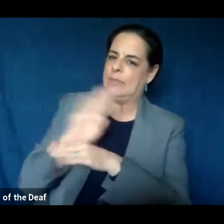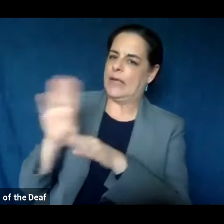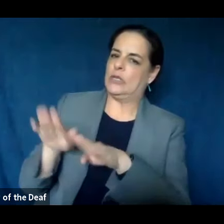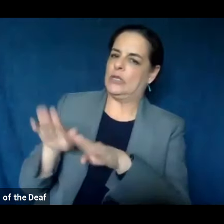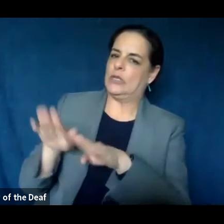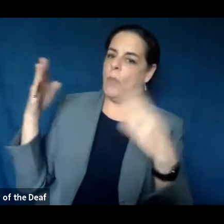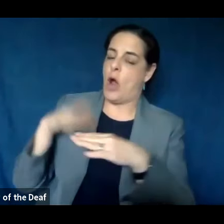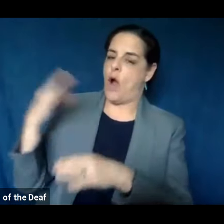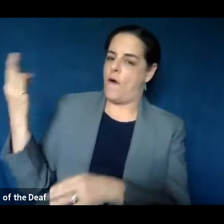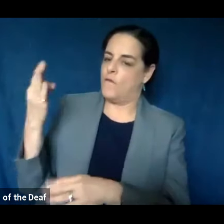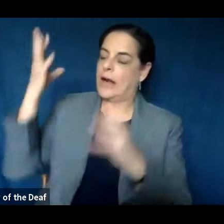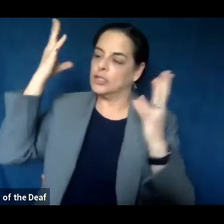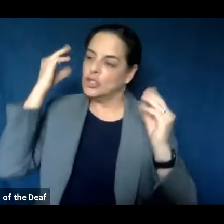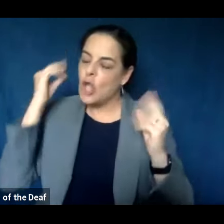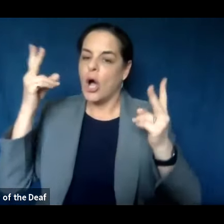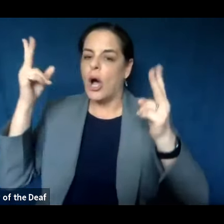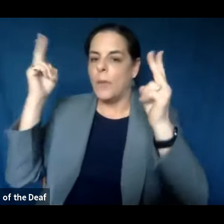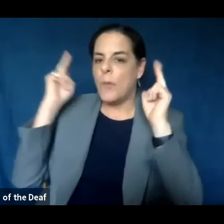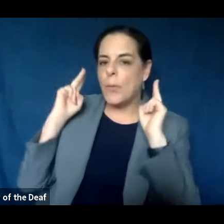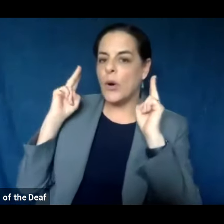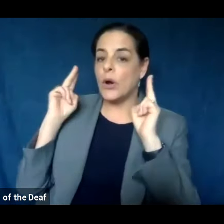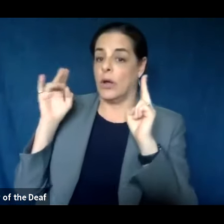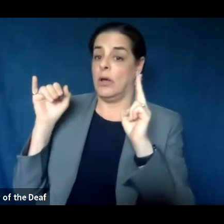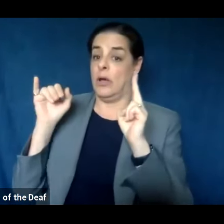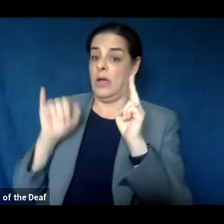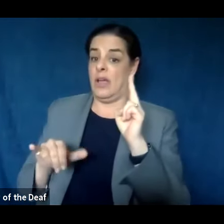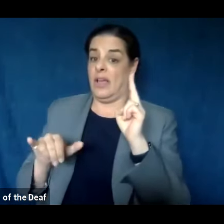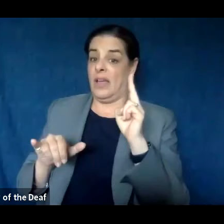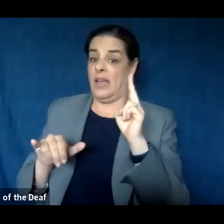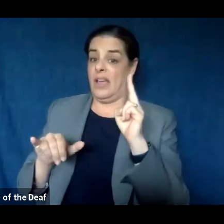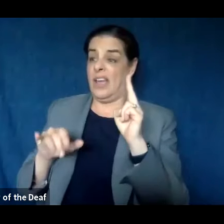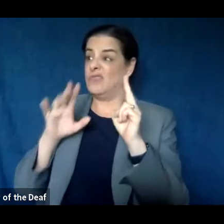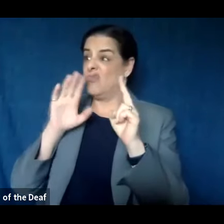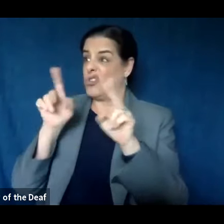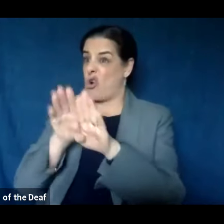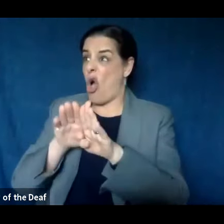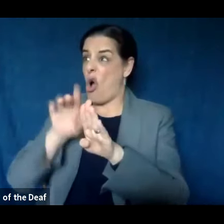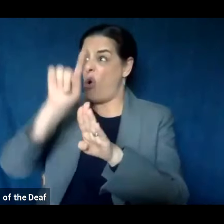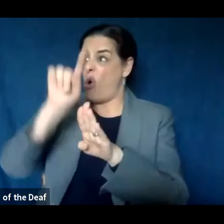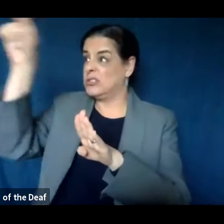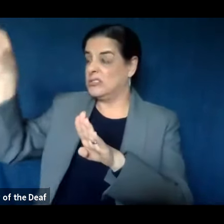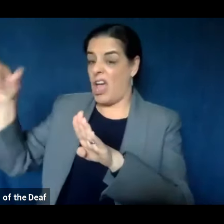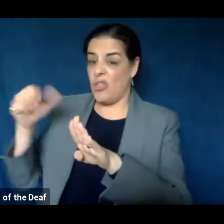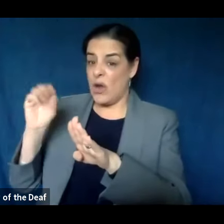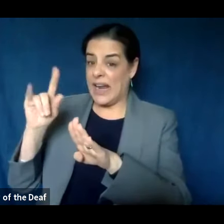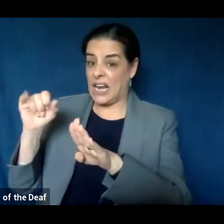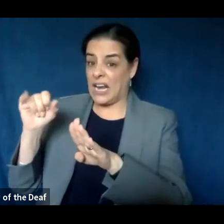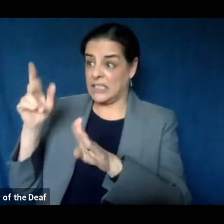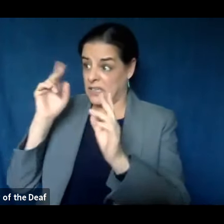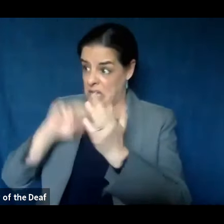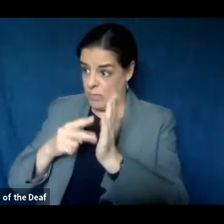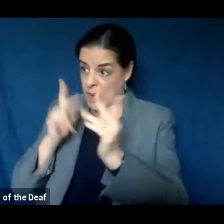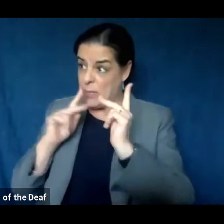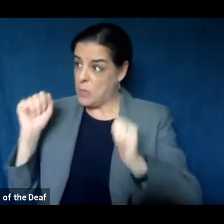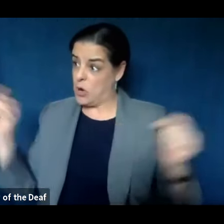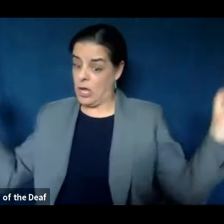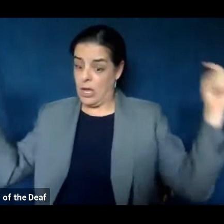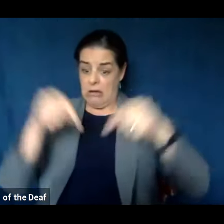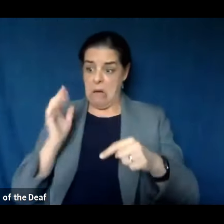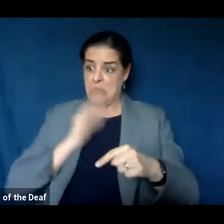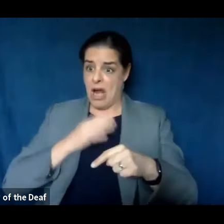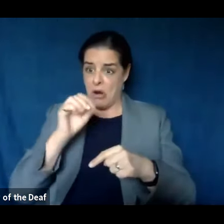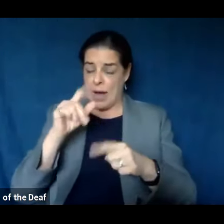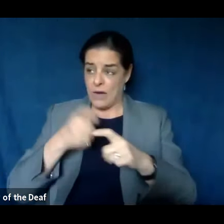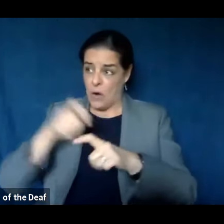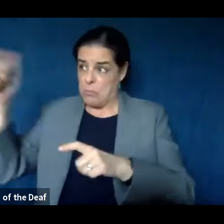opening Friday, salons, barbers that remain closed in surrounding counties, meaning people could travel to our county for these services.